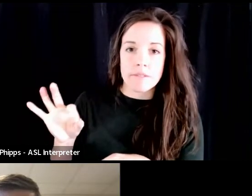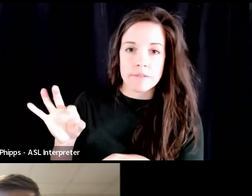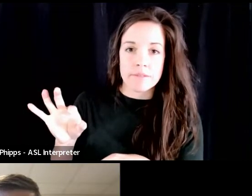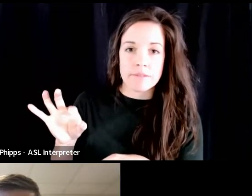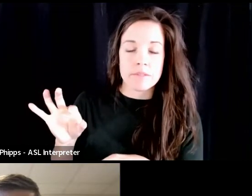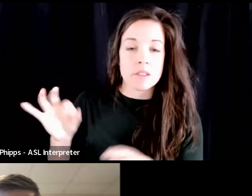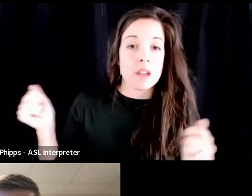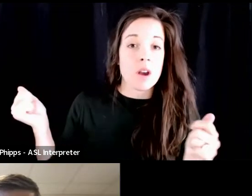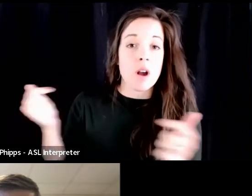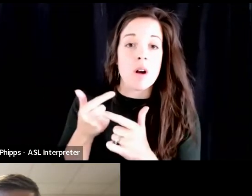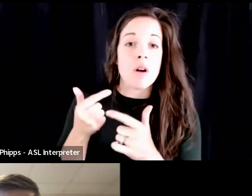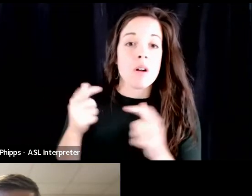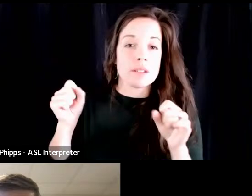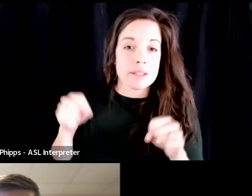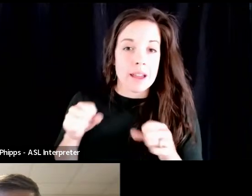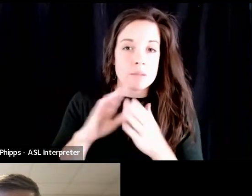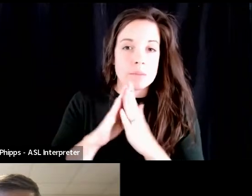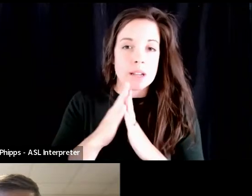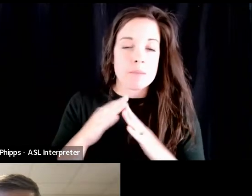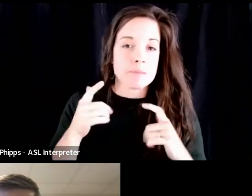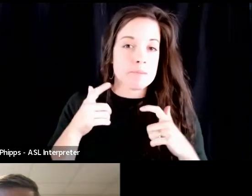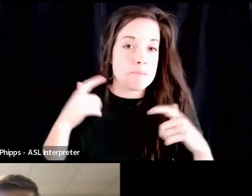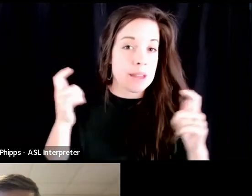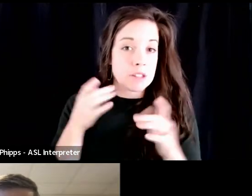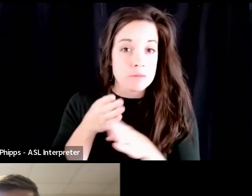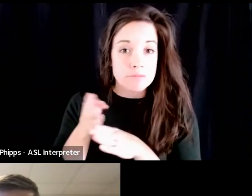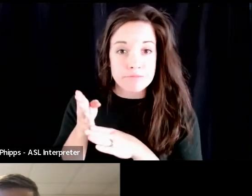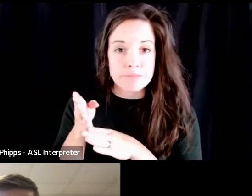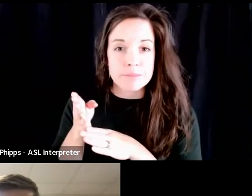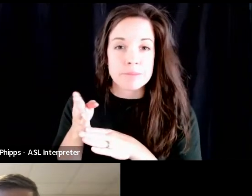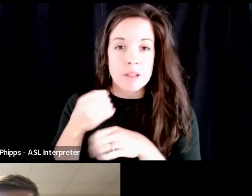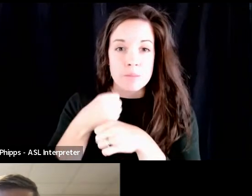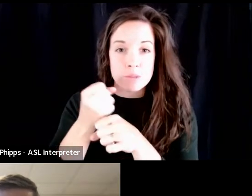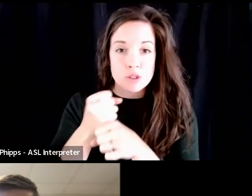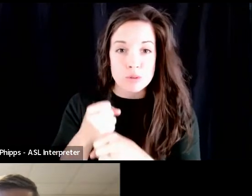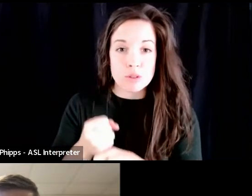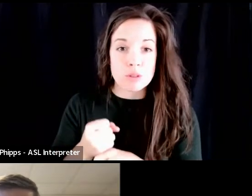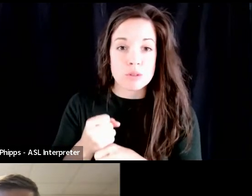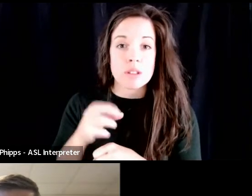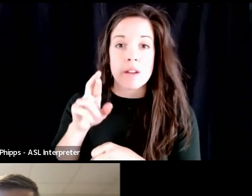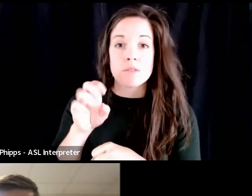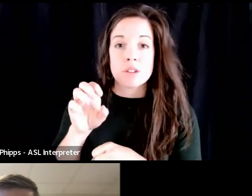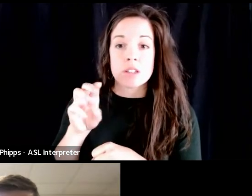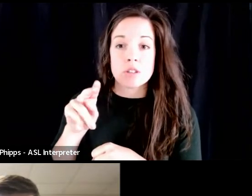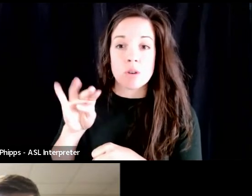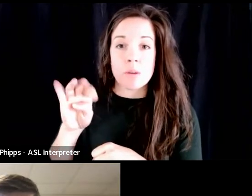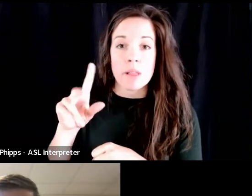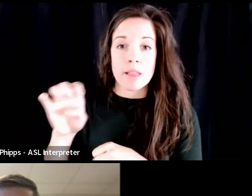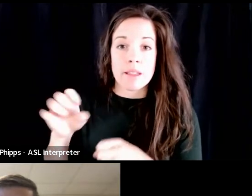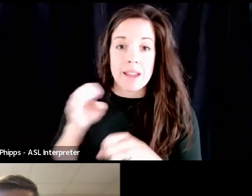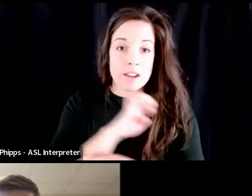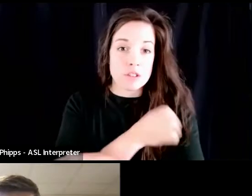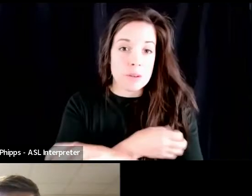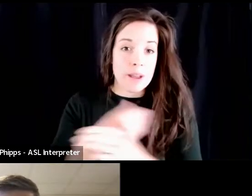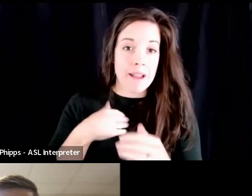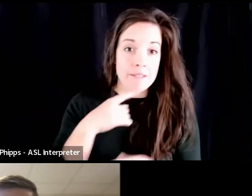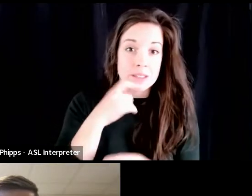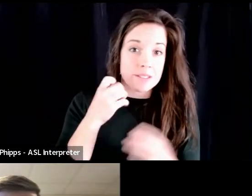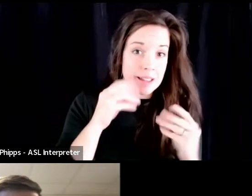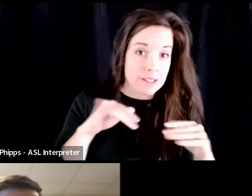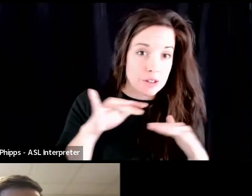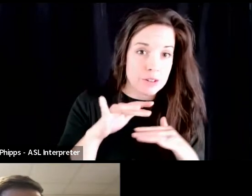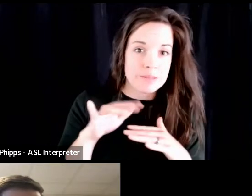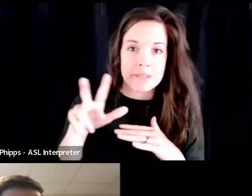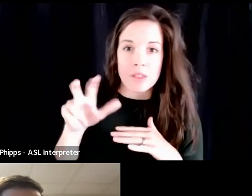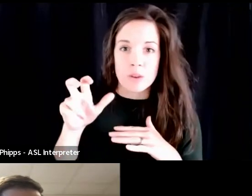can become major producers of renewable energy because we have the desert and 360